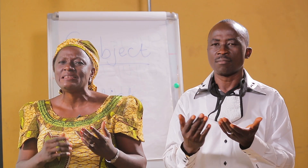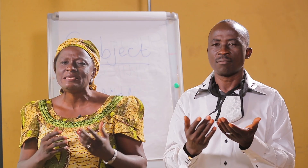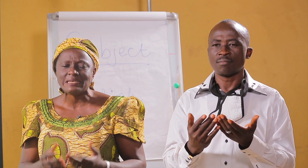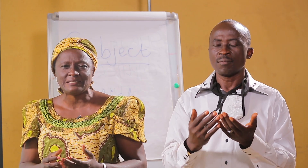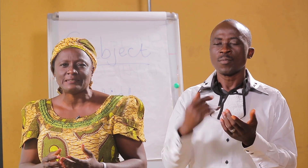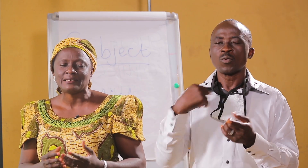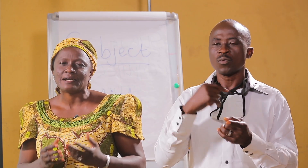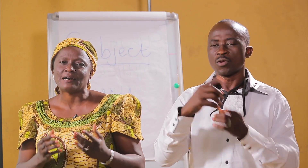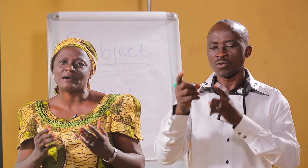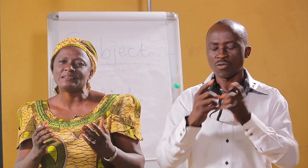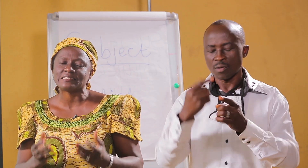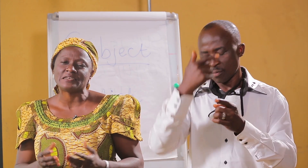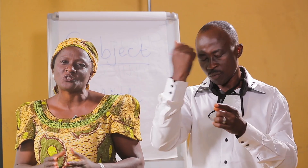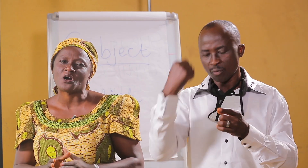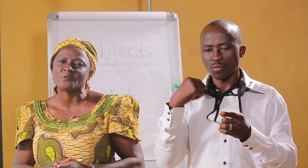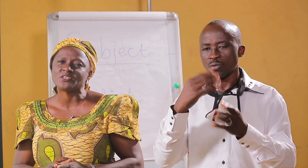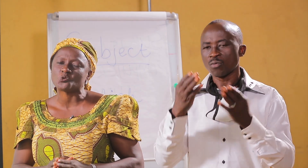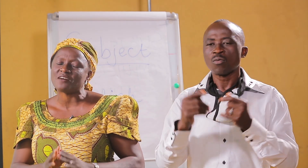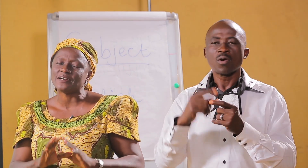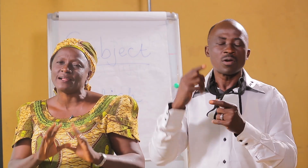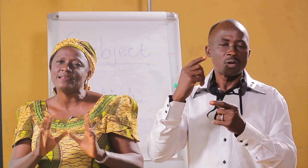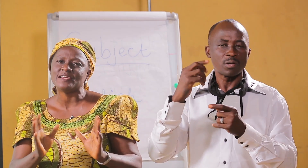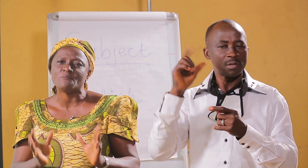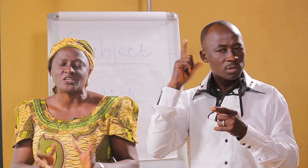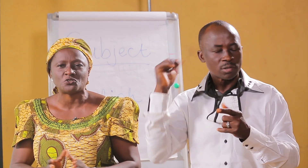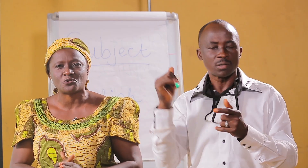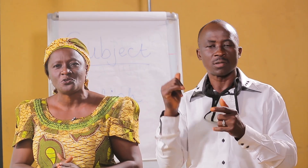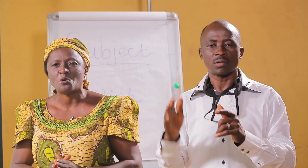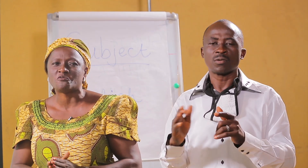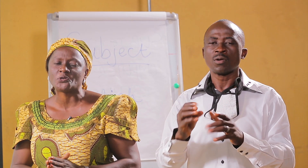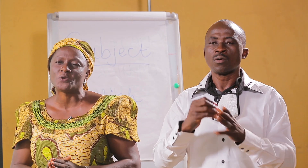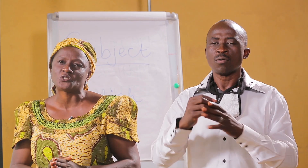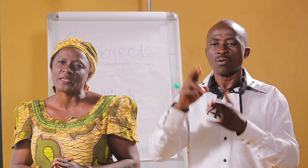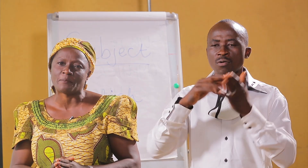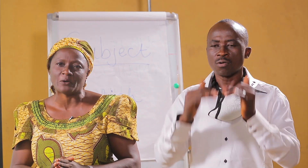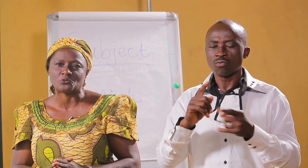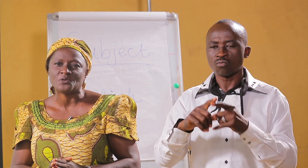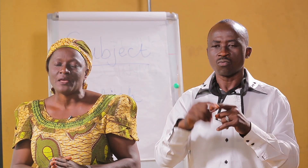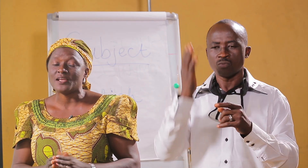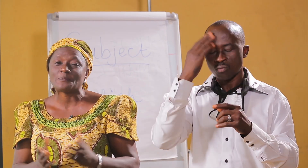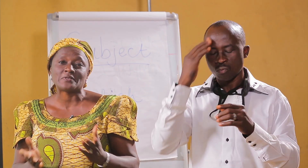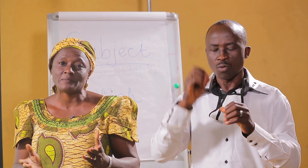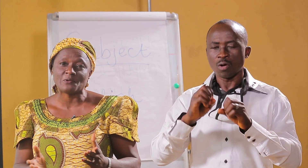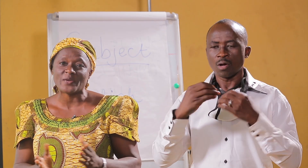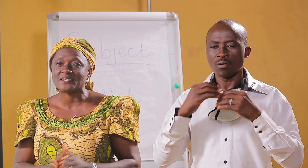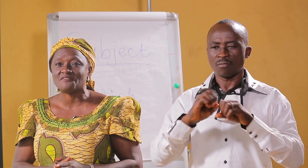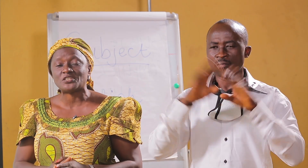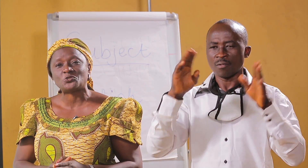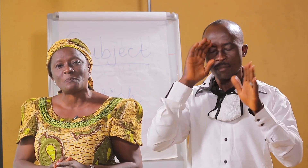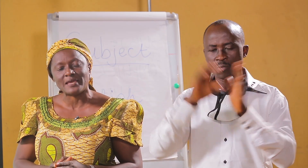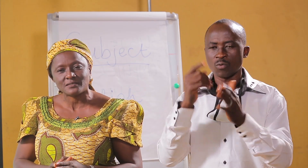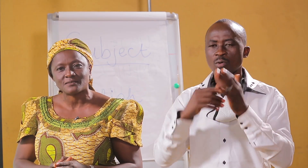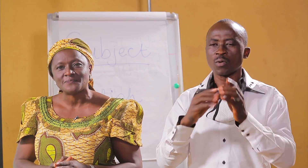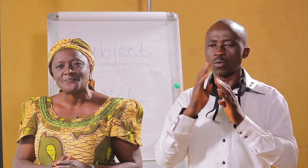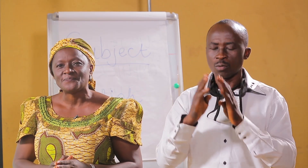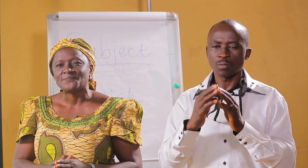because we need our listeners or our readers to have a clear picture of what we are talking about. It's possible when the event